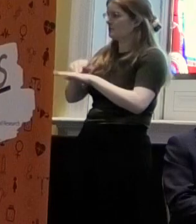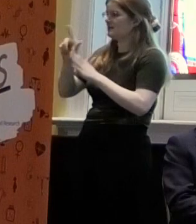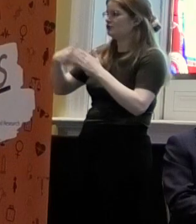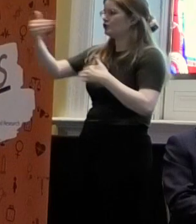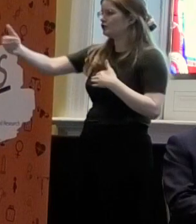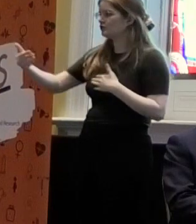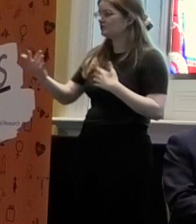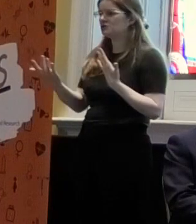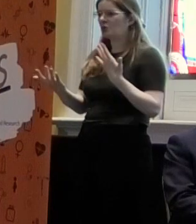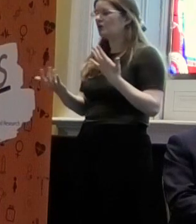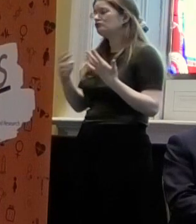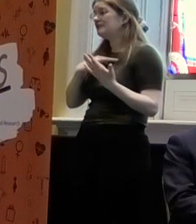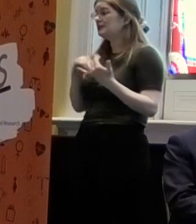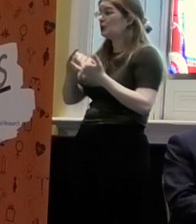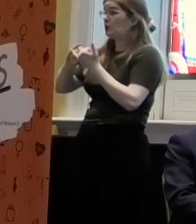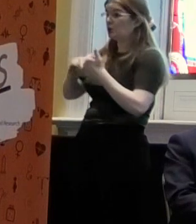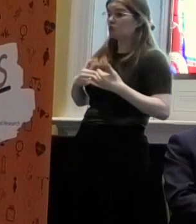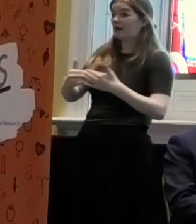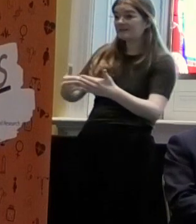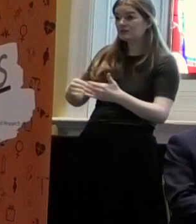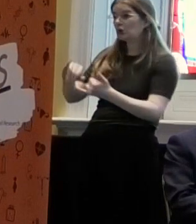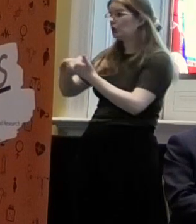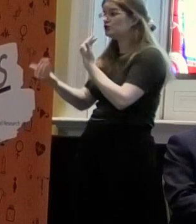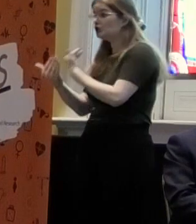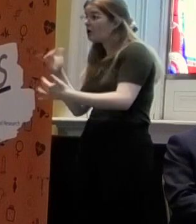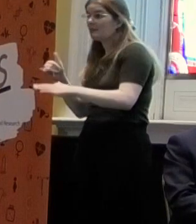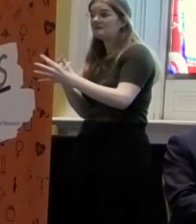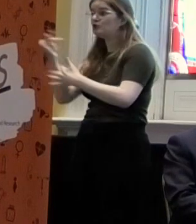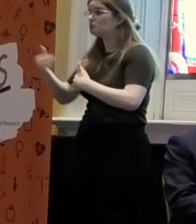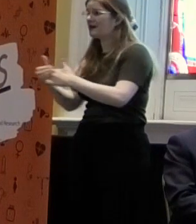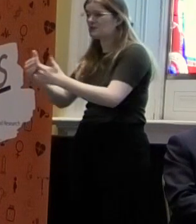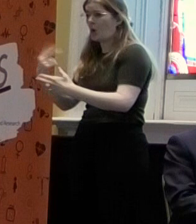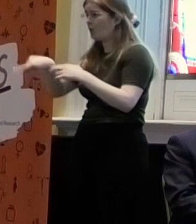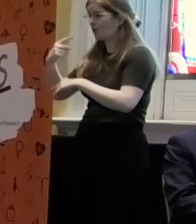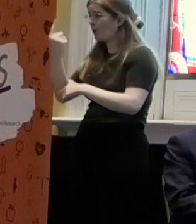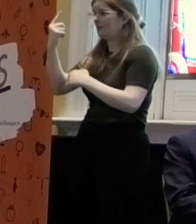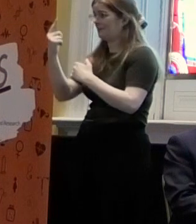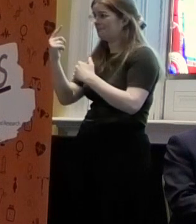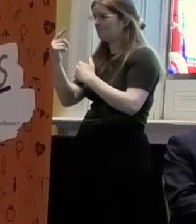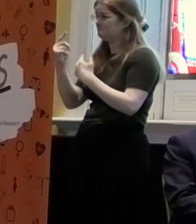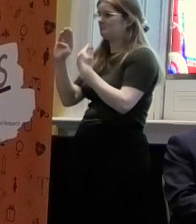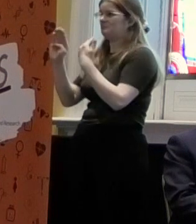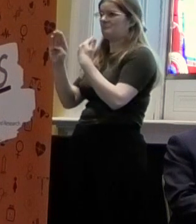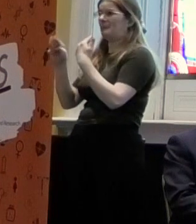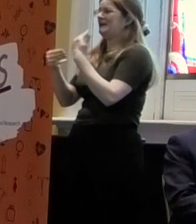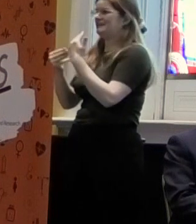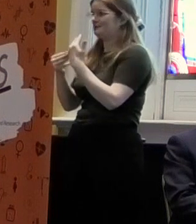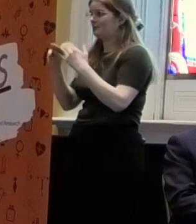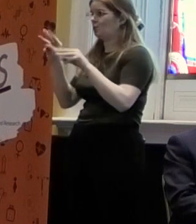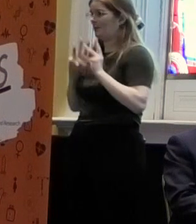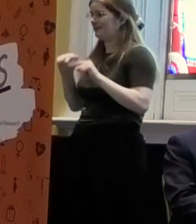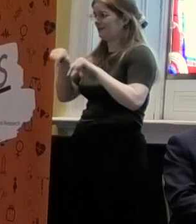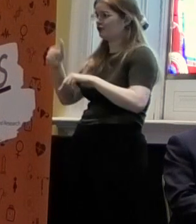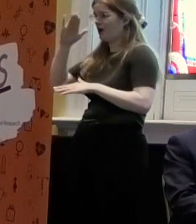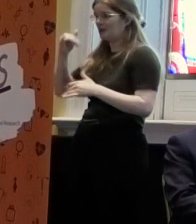if we think of who is pregnant, who is of childbearing age, over 1 million women in Ireland currently, could potentially become